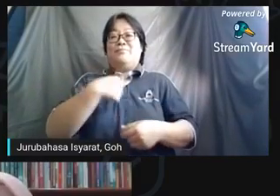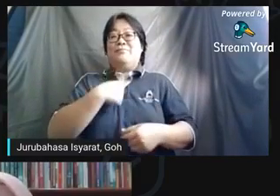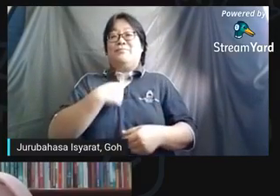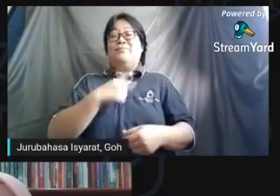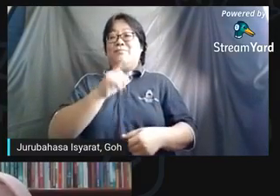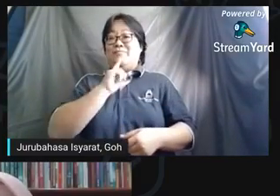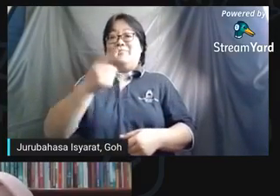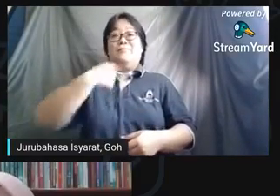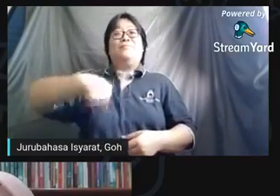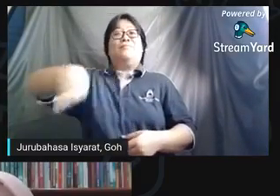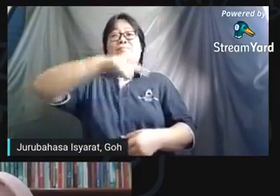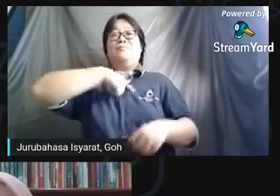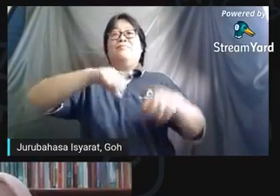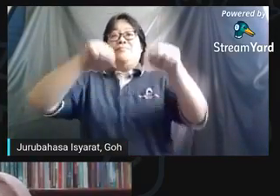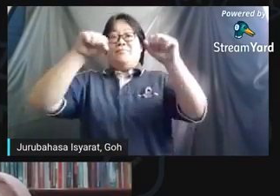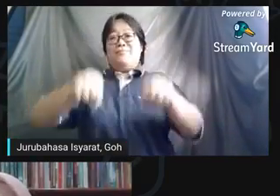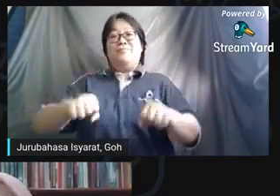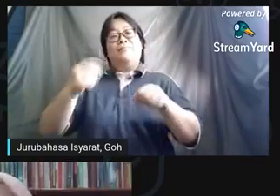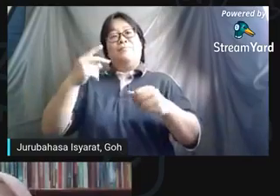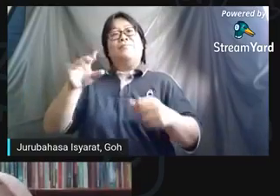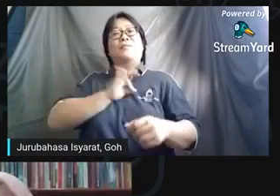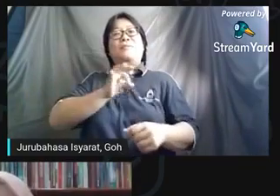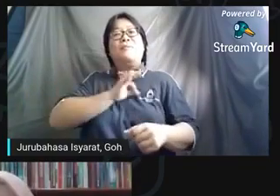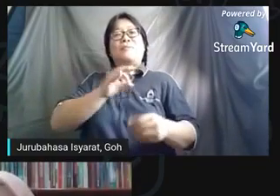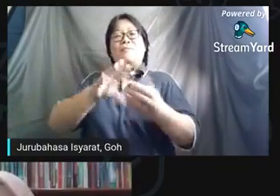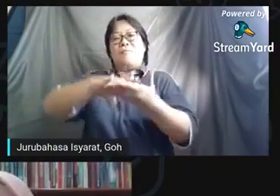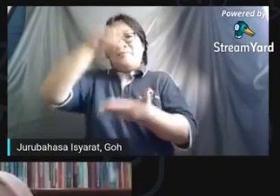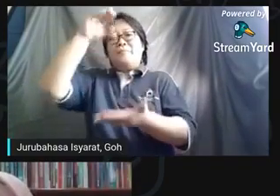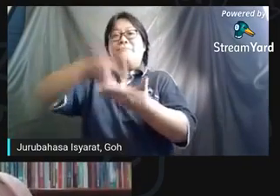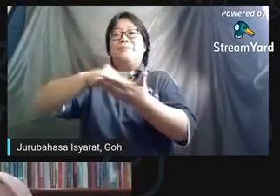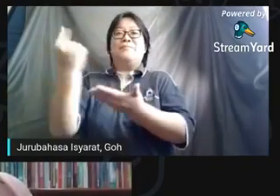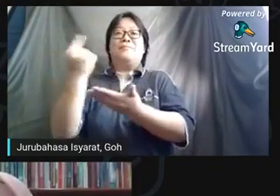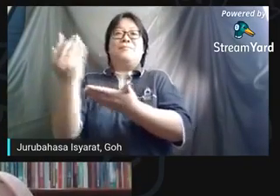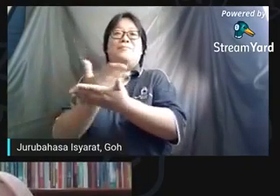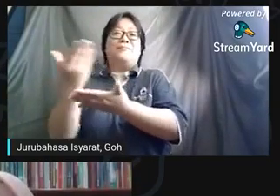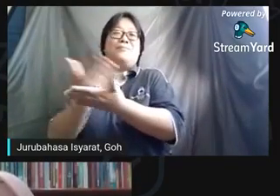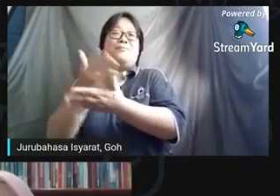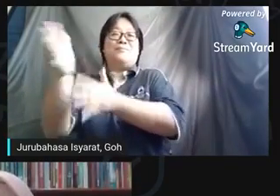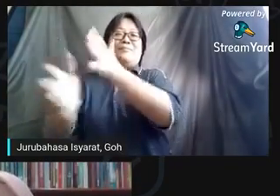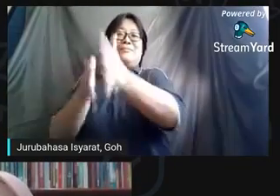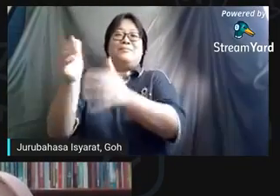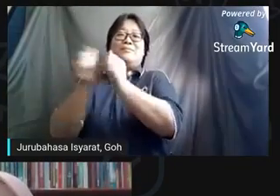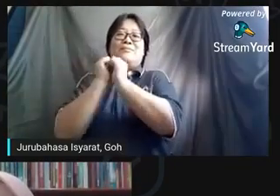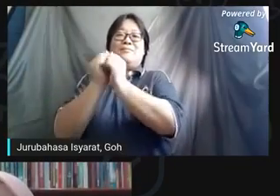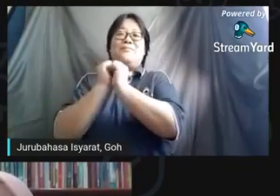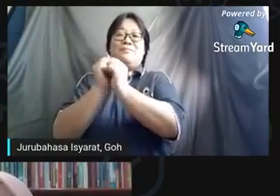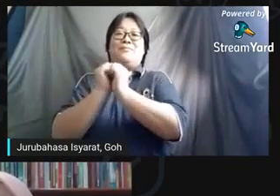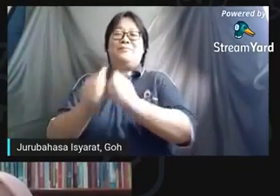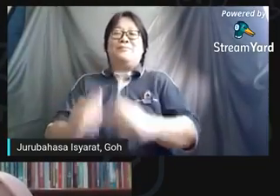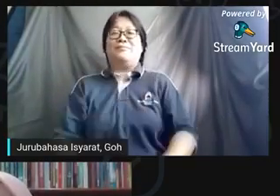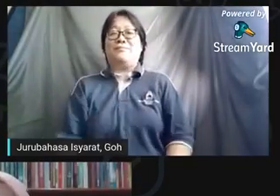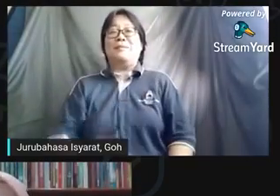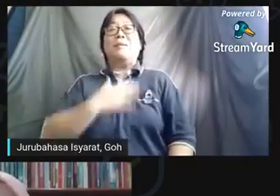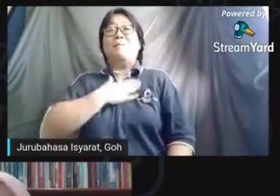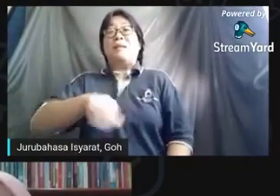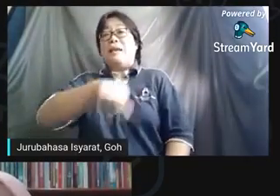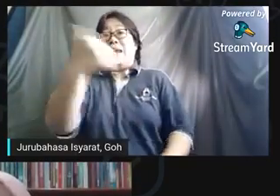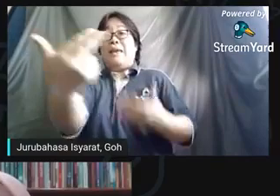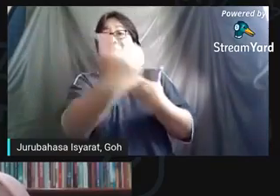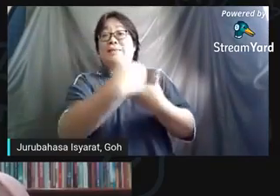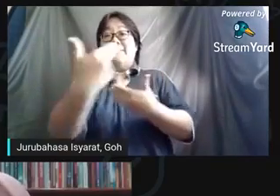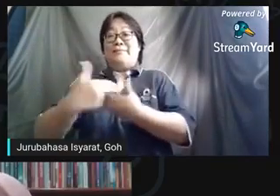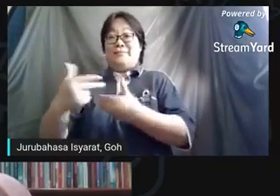can look forward to learn a lot of new things about sign language together. So do participate. Thank you.